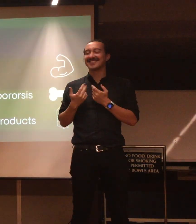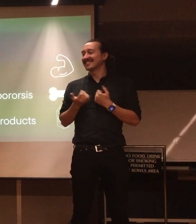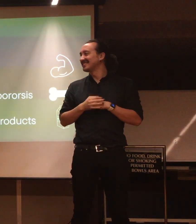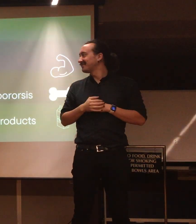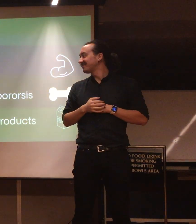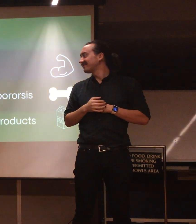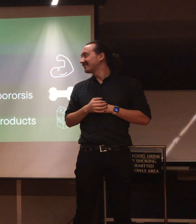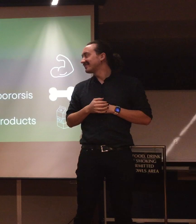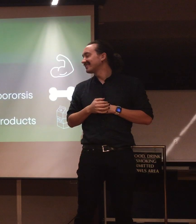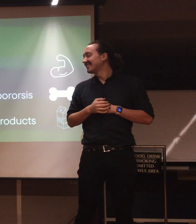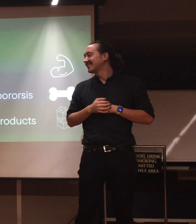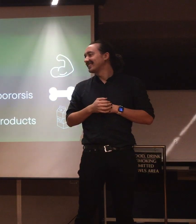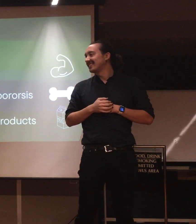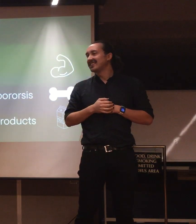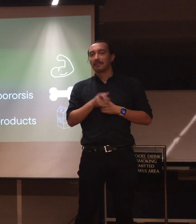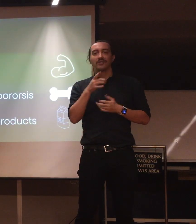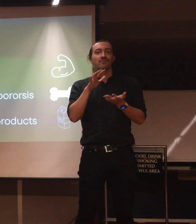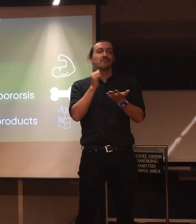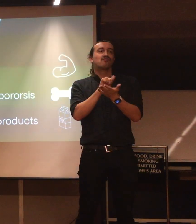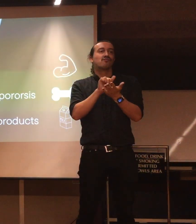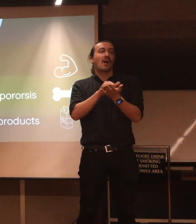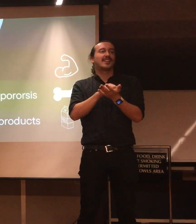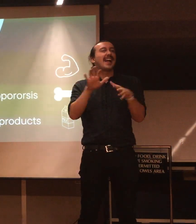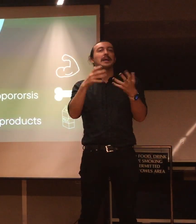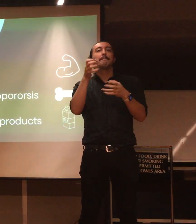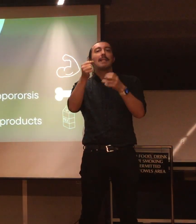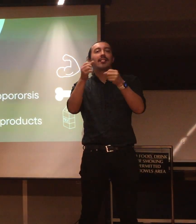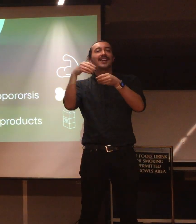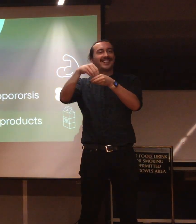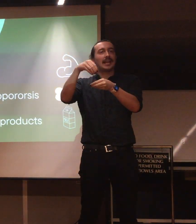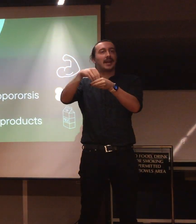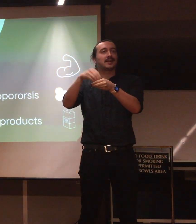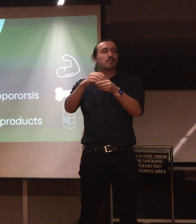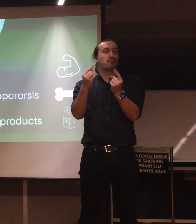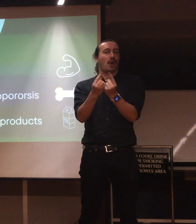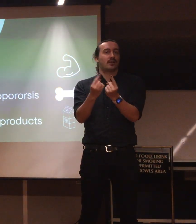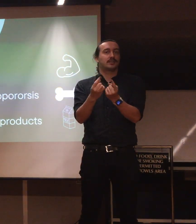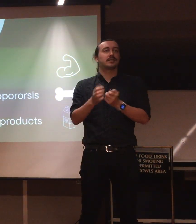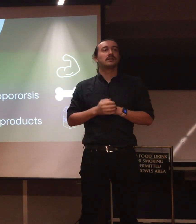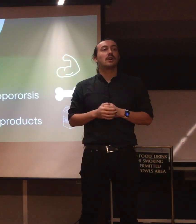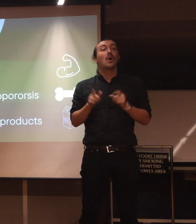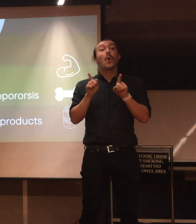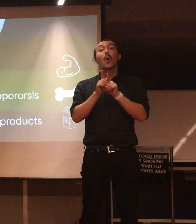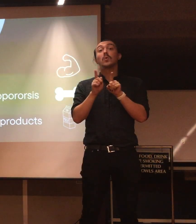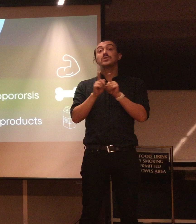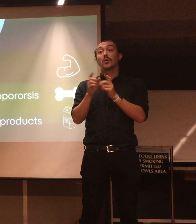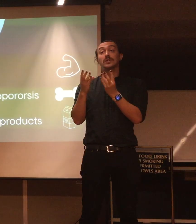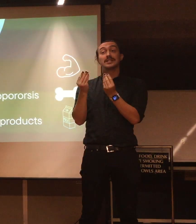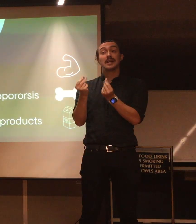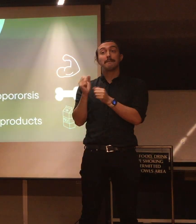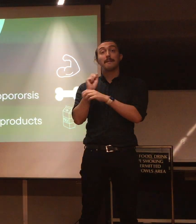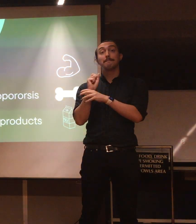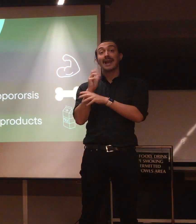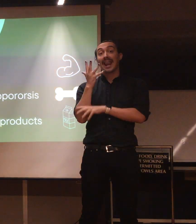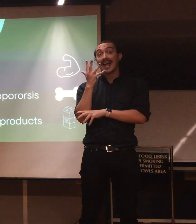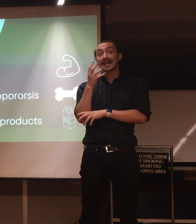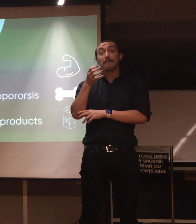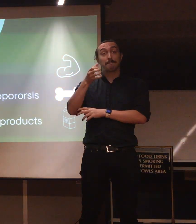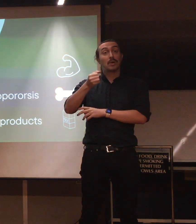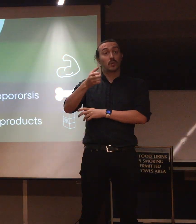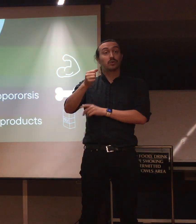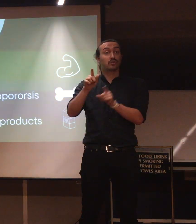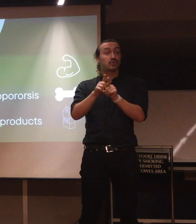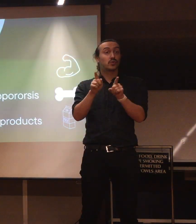So it'll be those dairy products like you mentioned. It's also found in plant-based milks